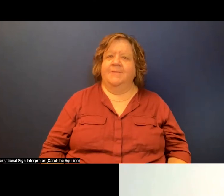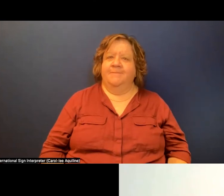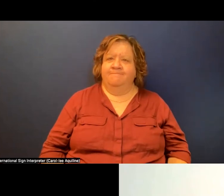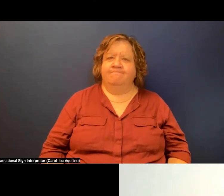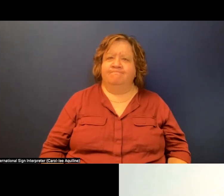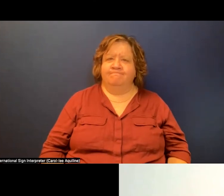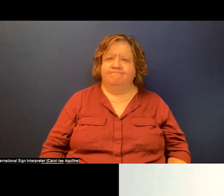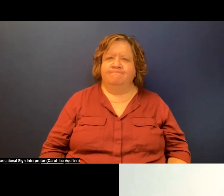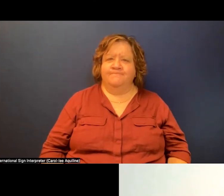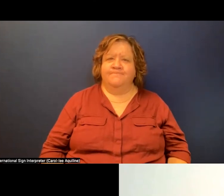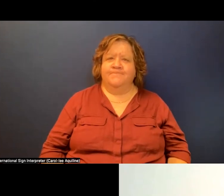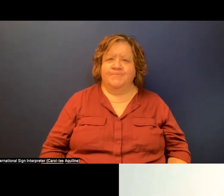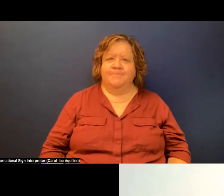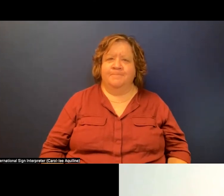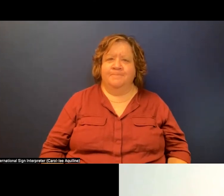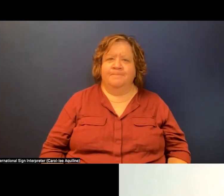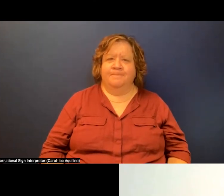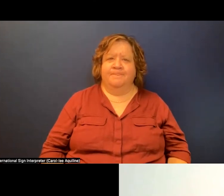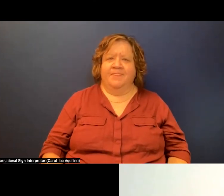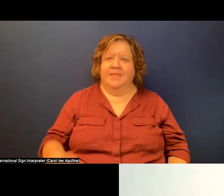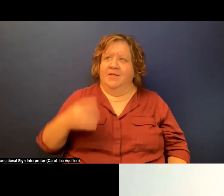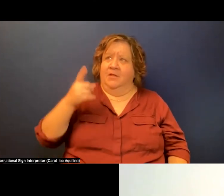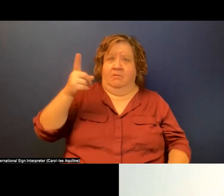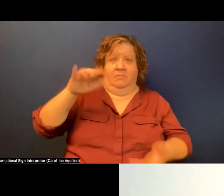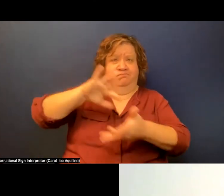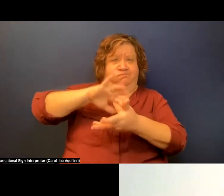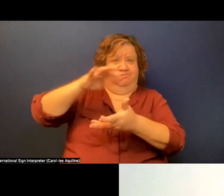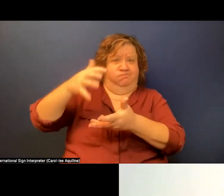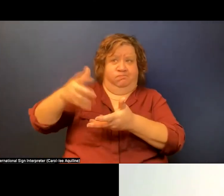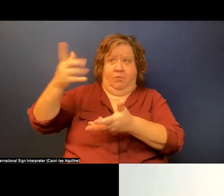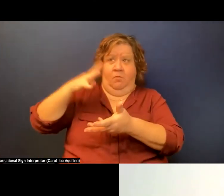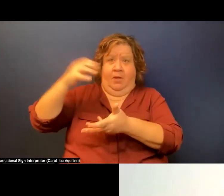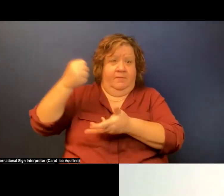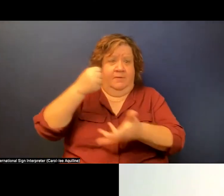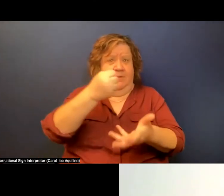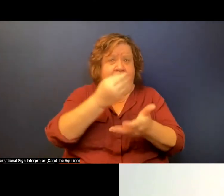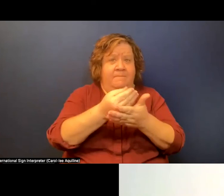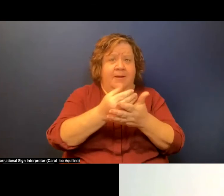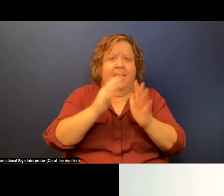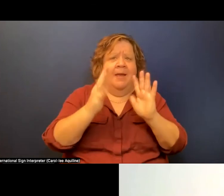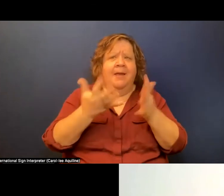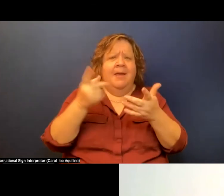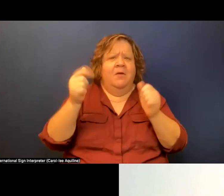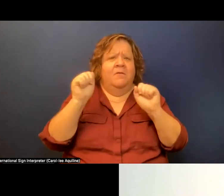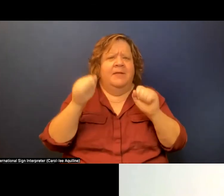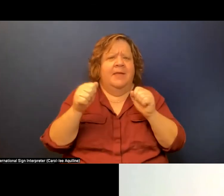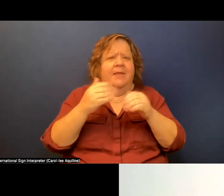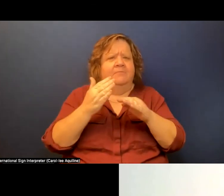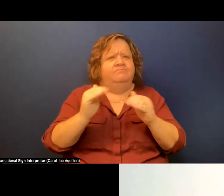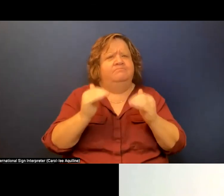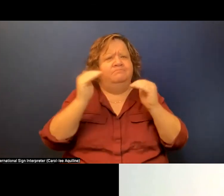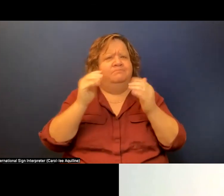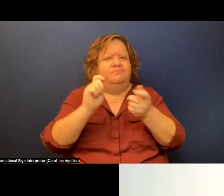differently? The first thing is adjusting funding procedures system to make sure that